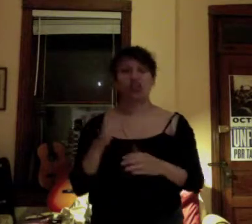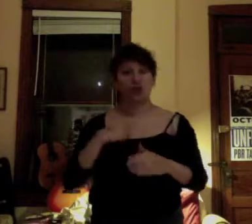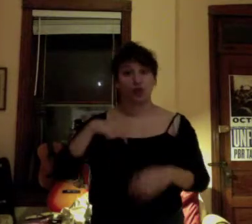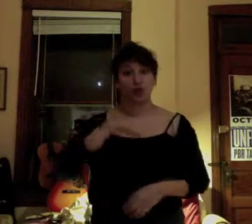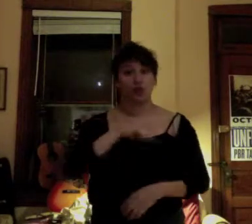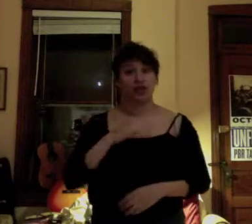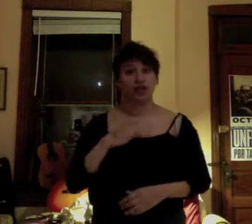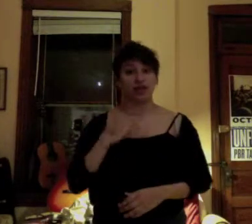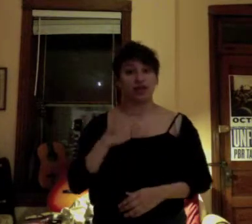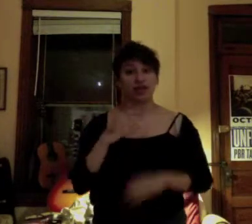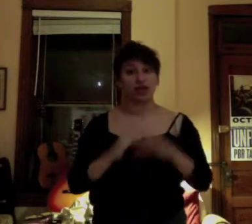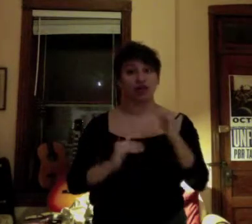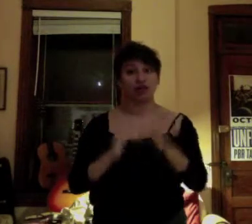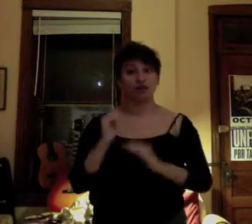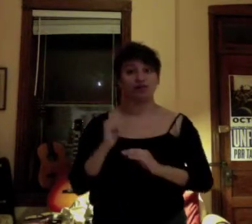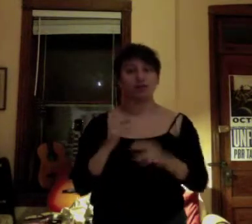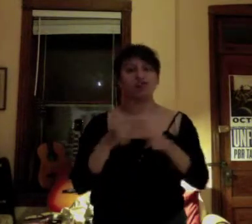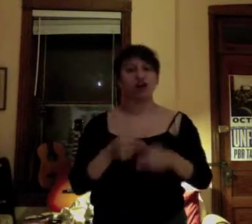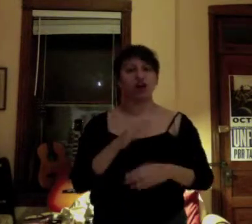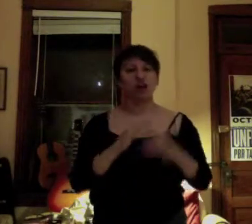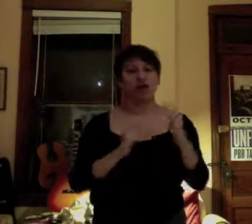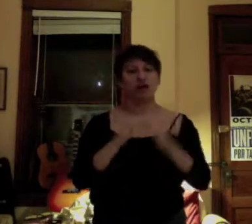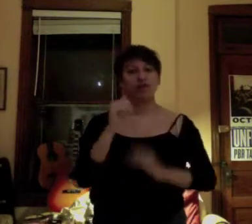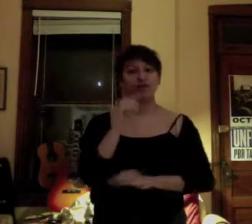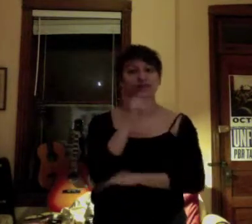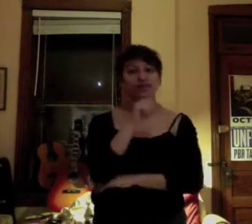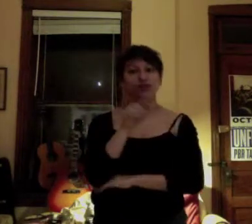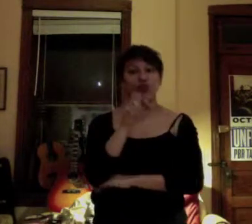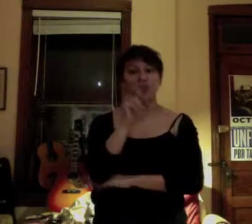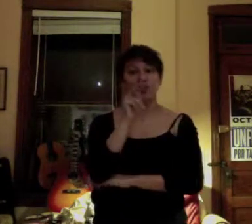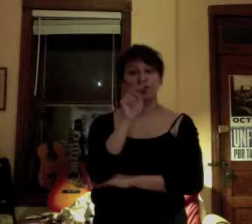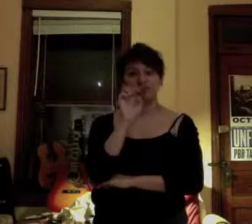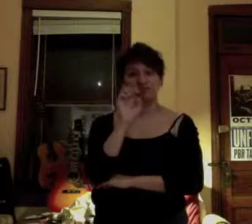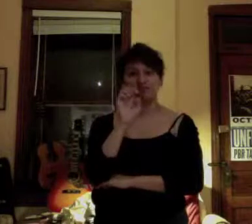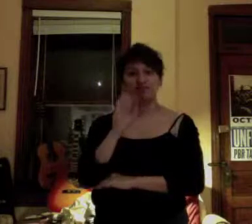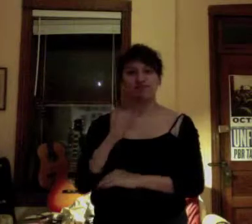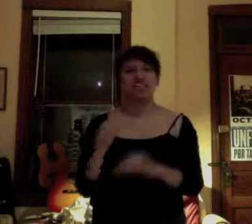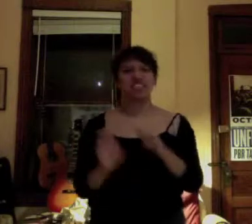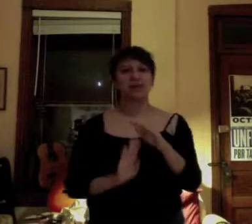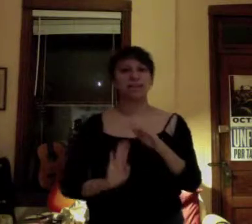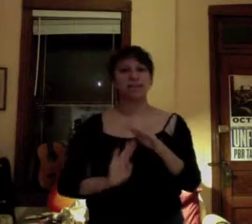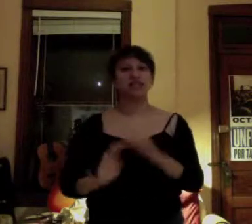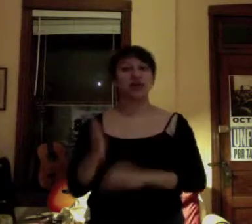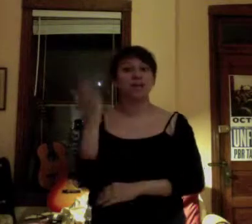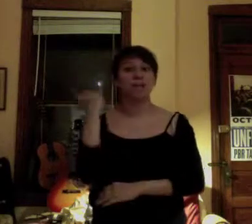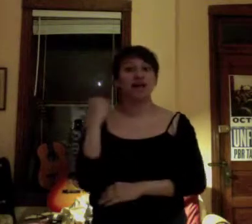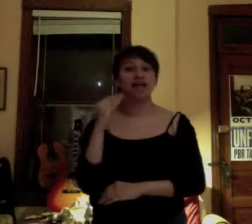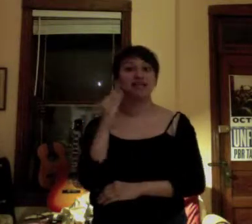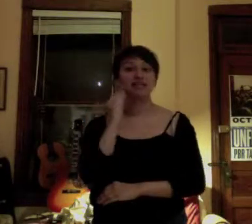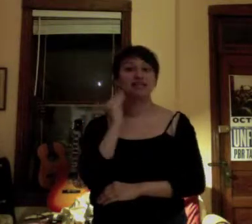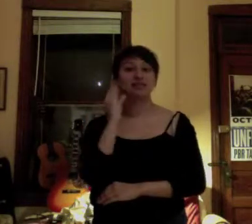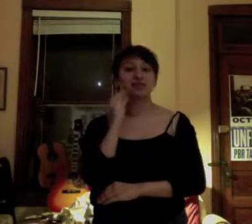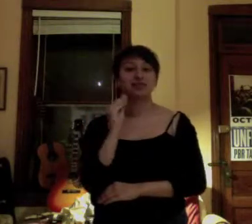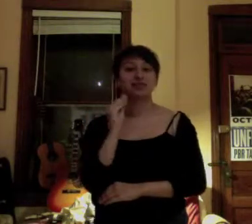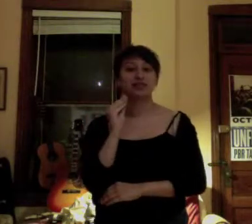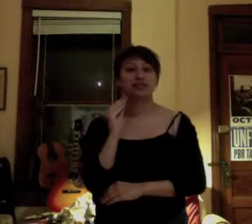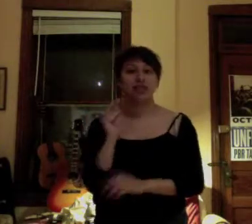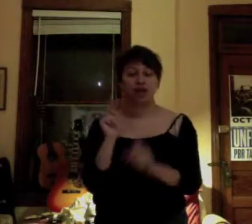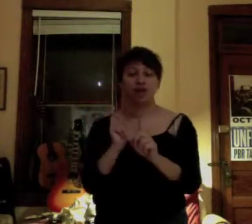on our own past experiences, our perceptions of our capabilities, and our willingness to be out in the